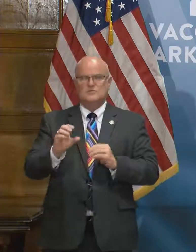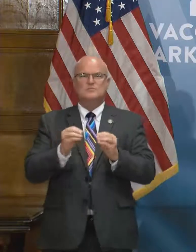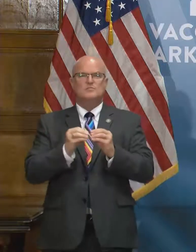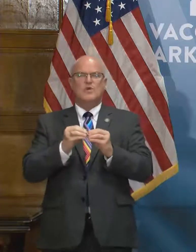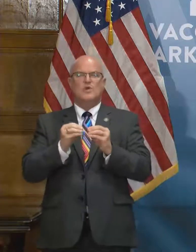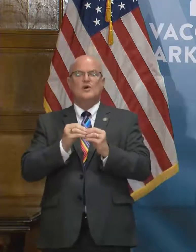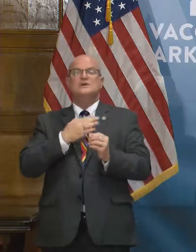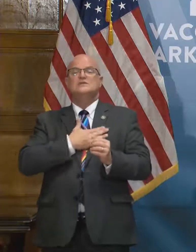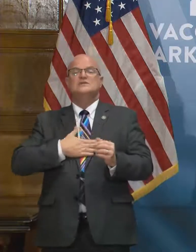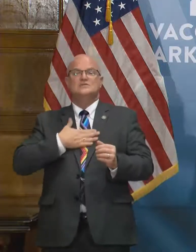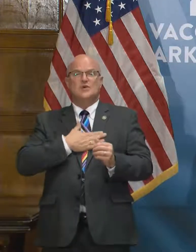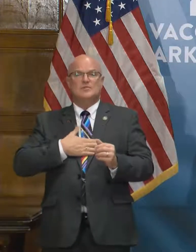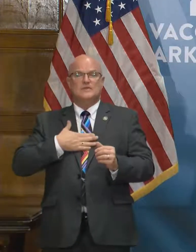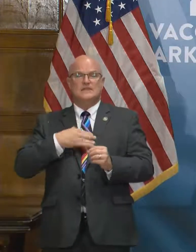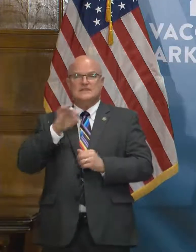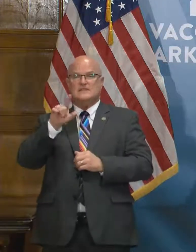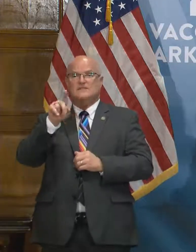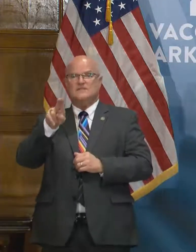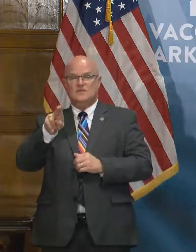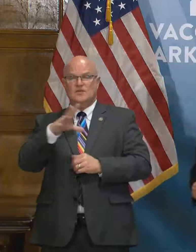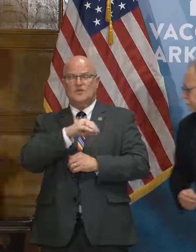vaccinations for COVID and for flu this year.